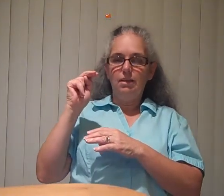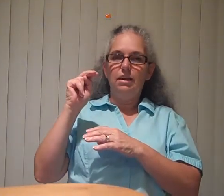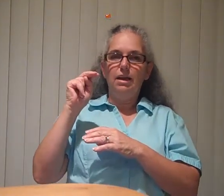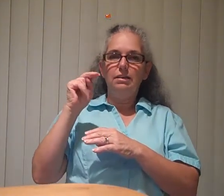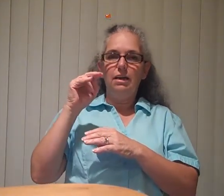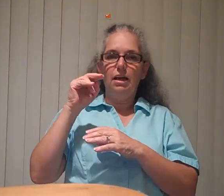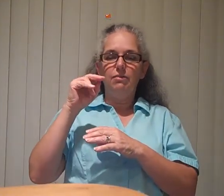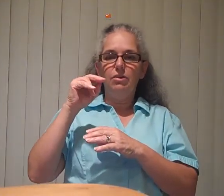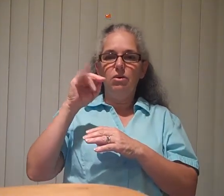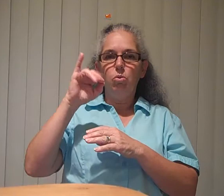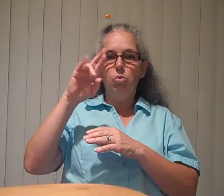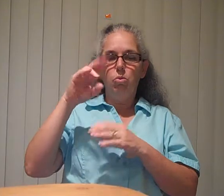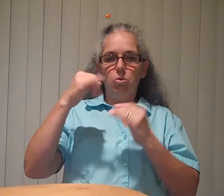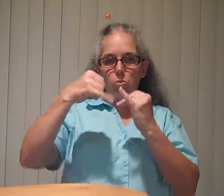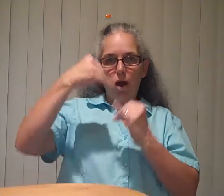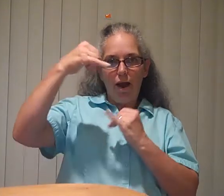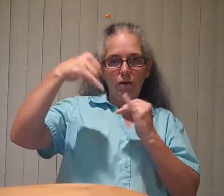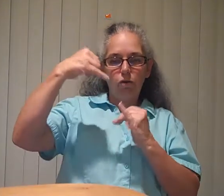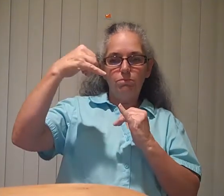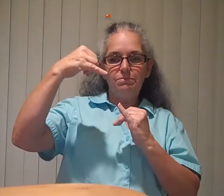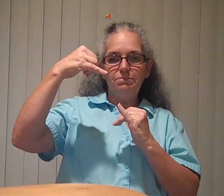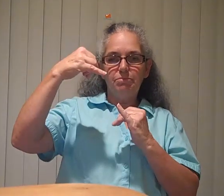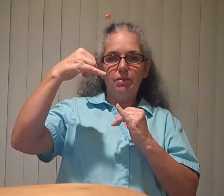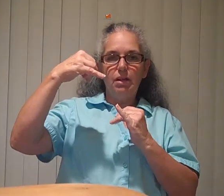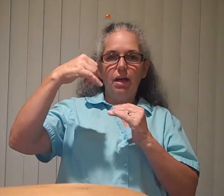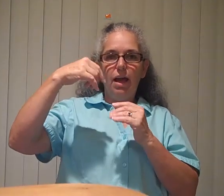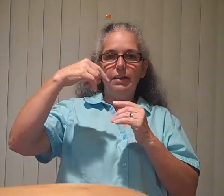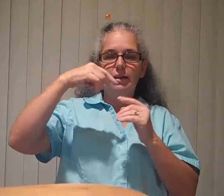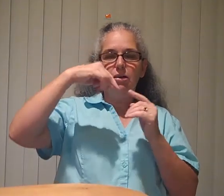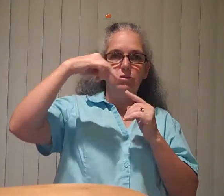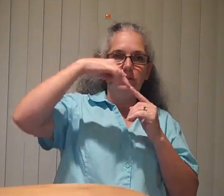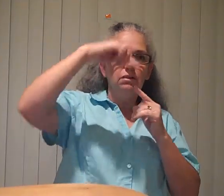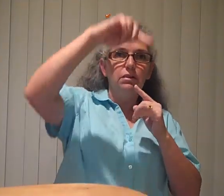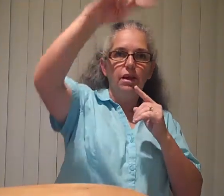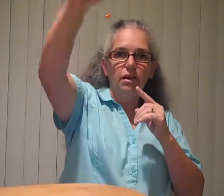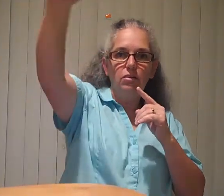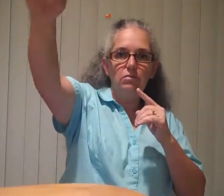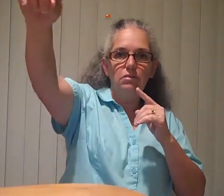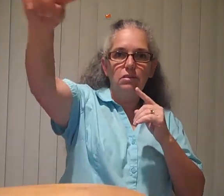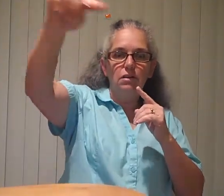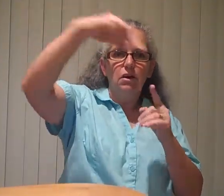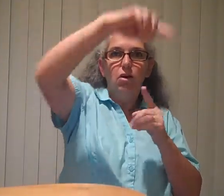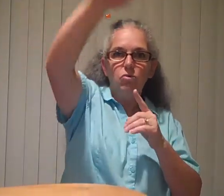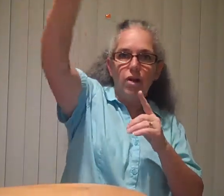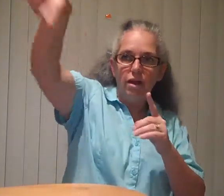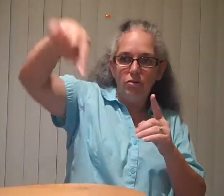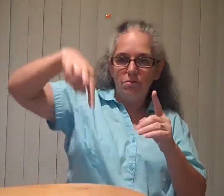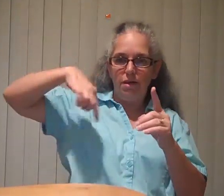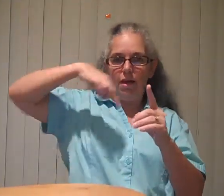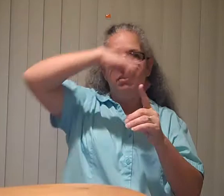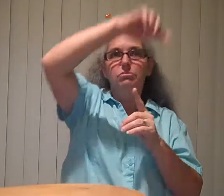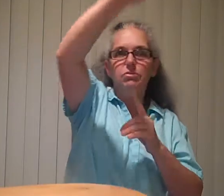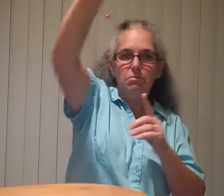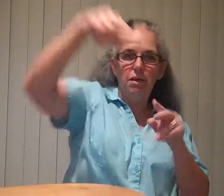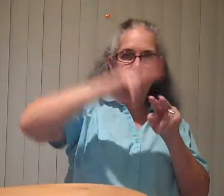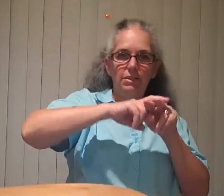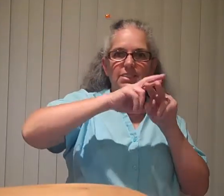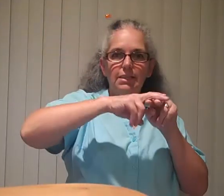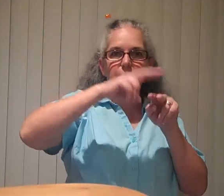back down the mountain. Well, you start at the top of the station, throw a rope over it that's got a T-bar on it, and it looks just